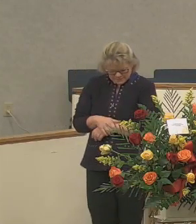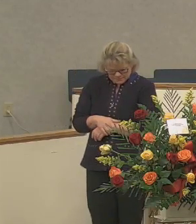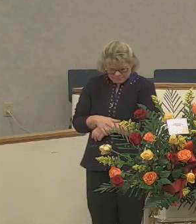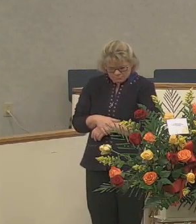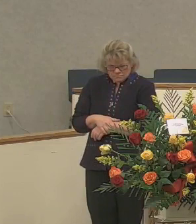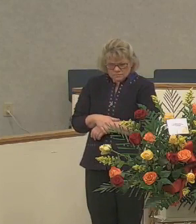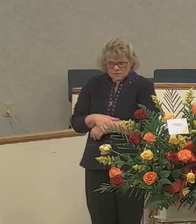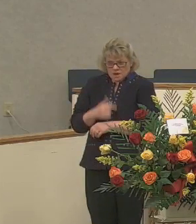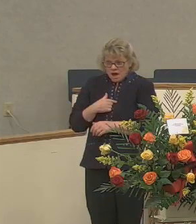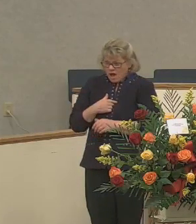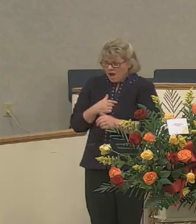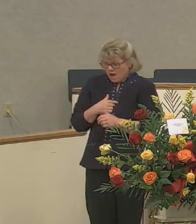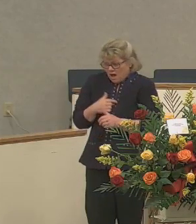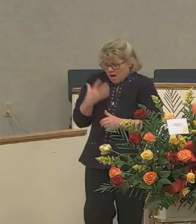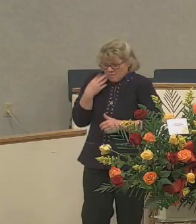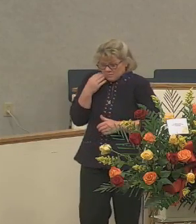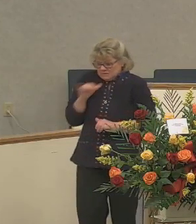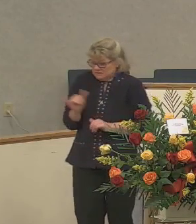I'm doing a marathon.